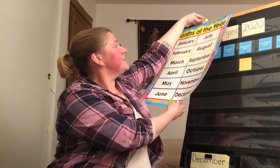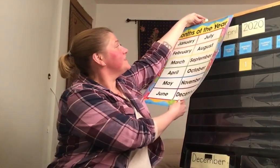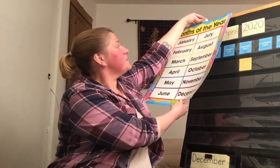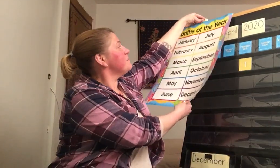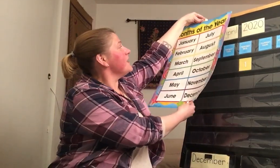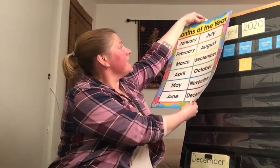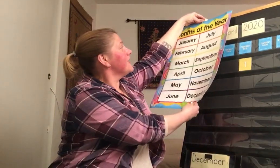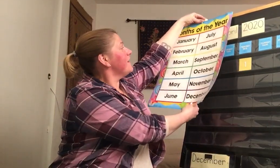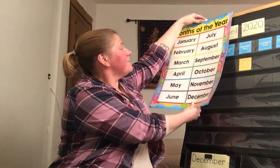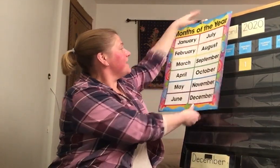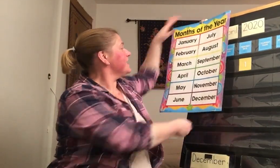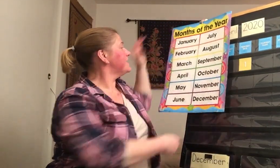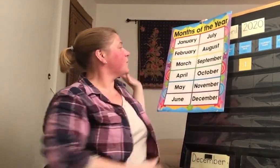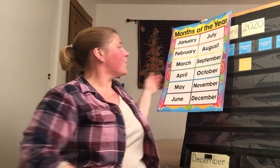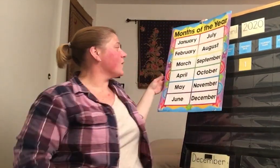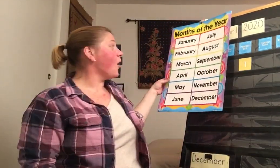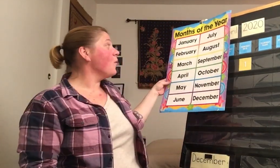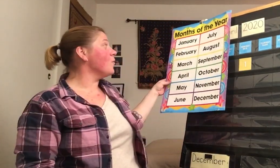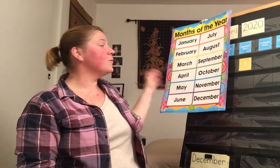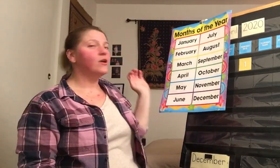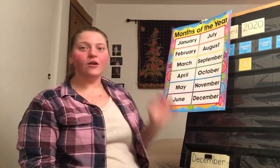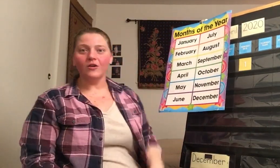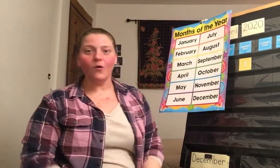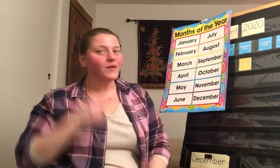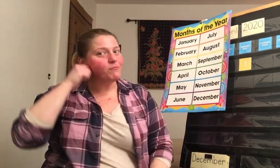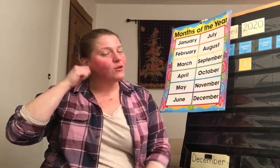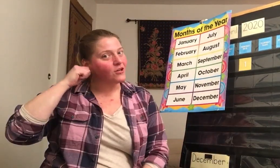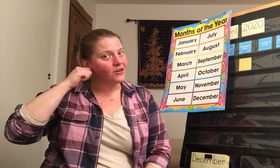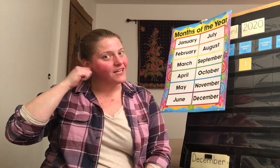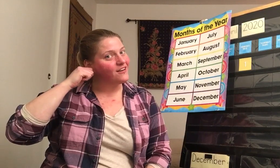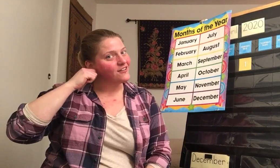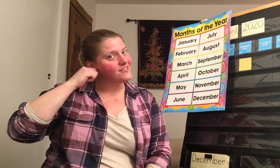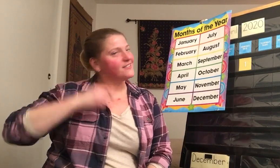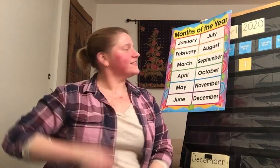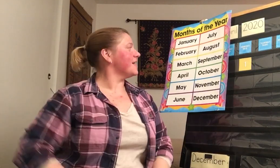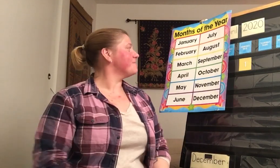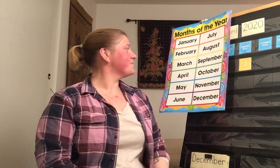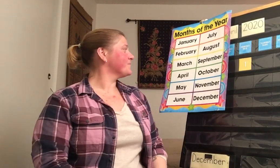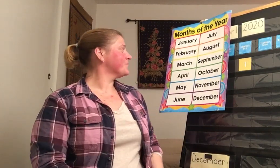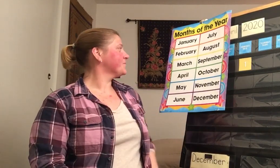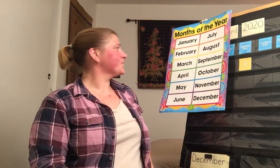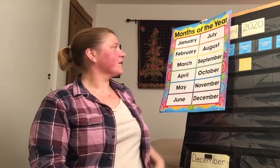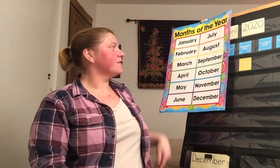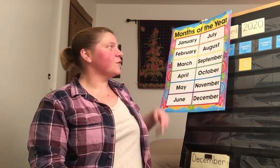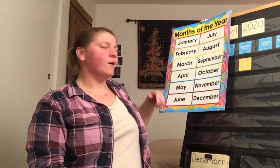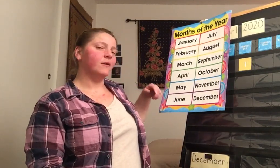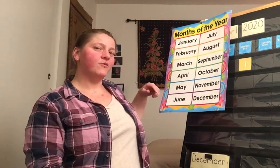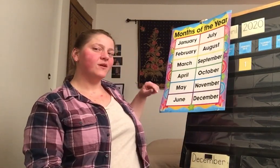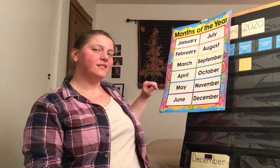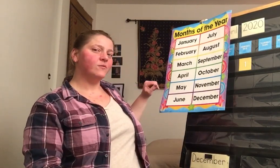to make a face or, oh, no, we can pull on our ears this time. So what month was it we're